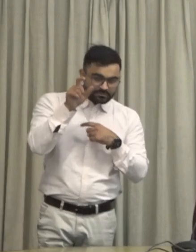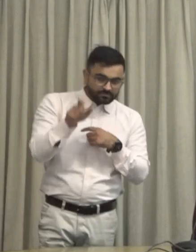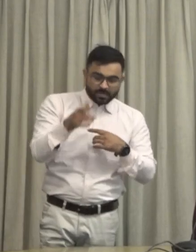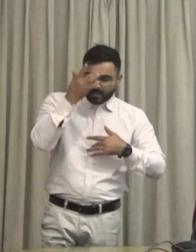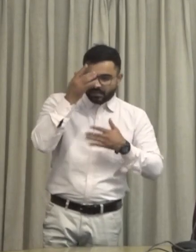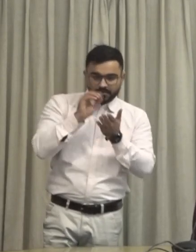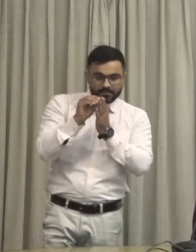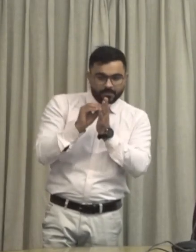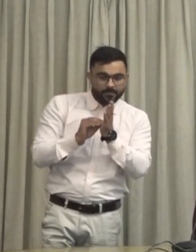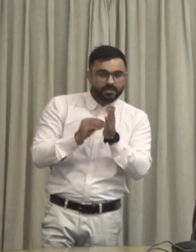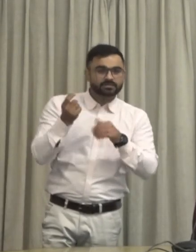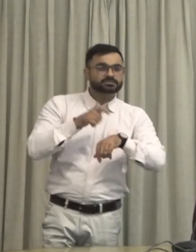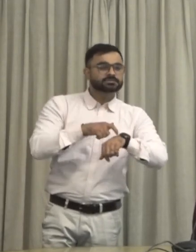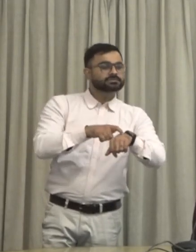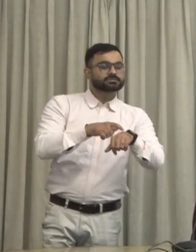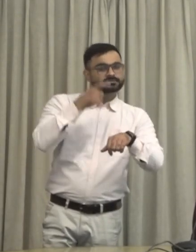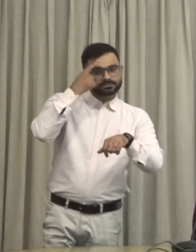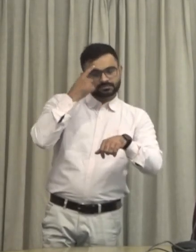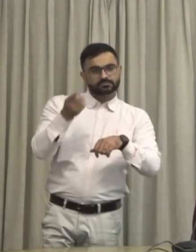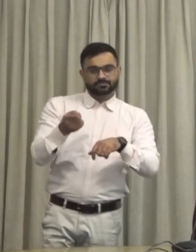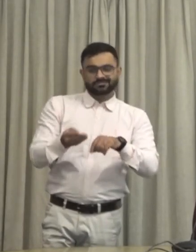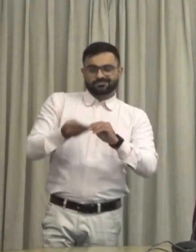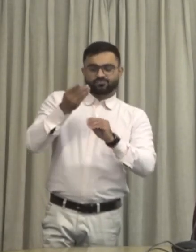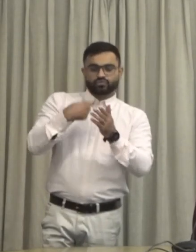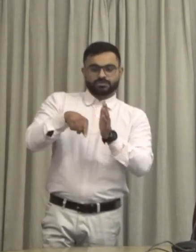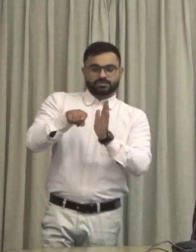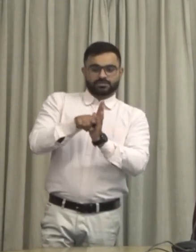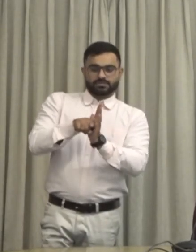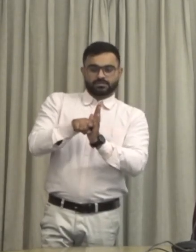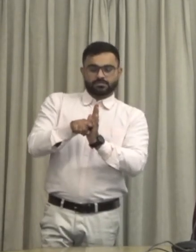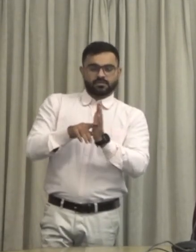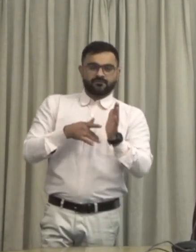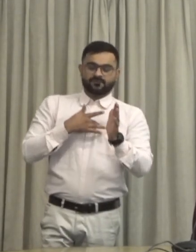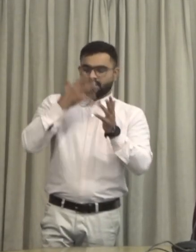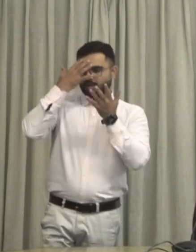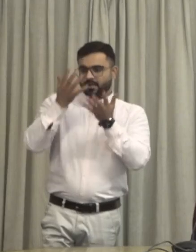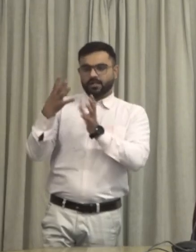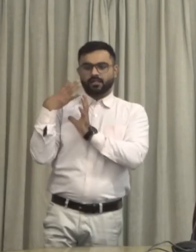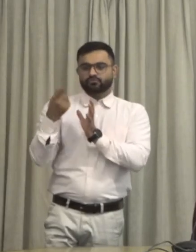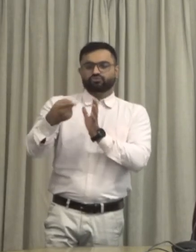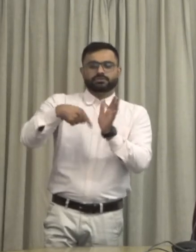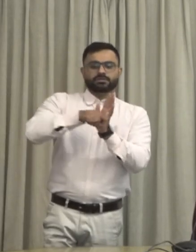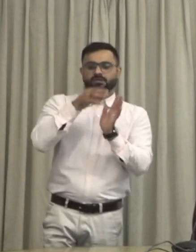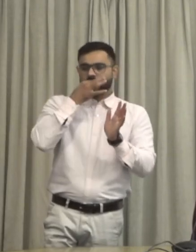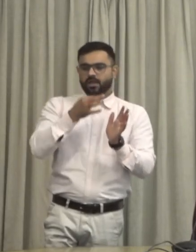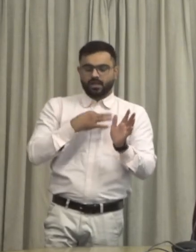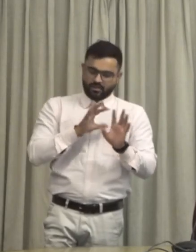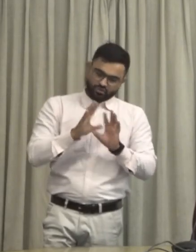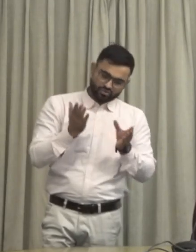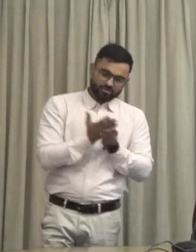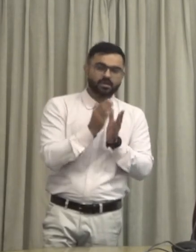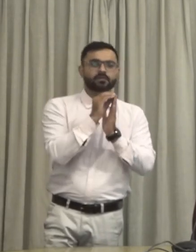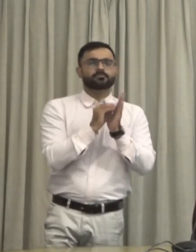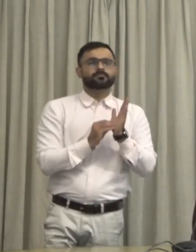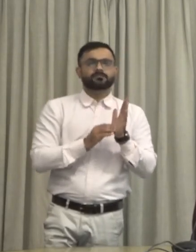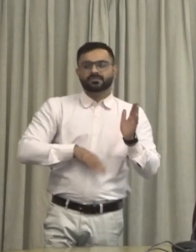patient, but sometimes we think that taking a signature will be an emotional burden. We don't ask them to sign, but we document this. So